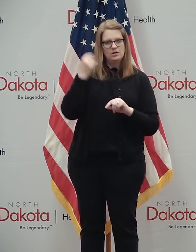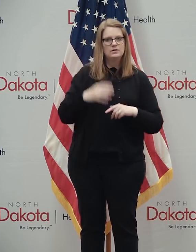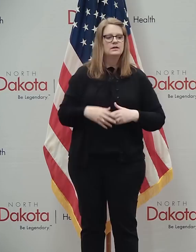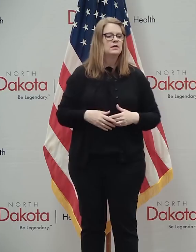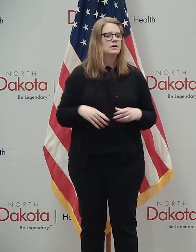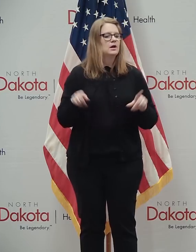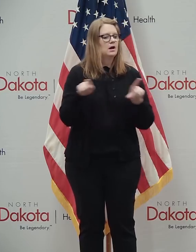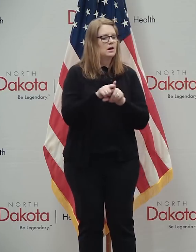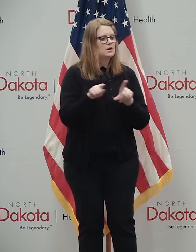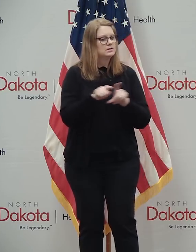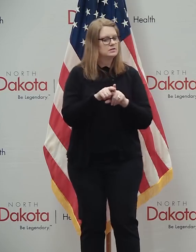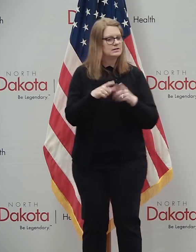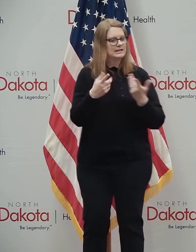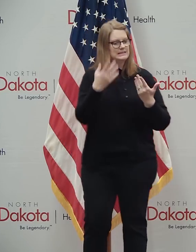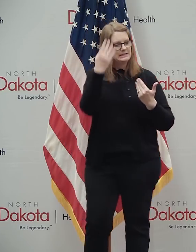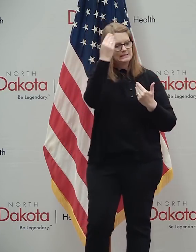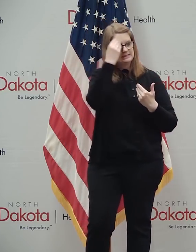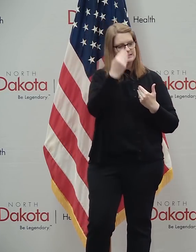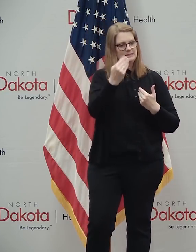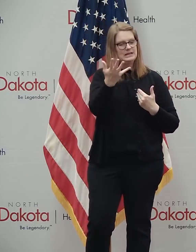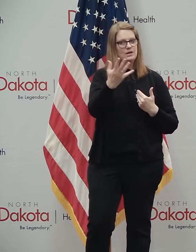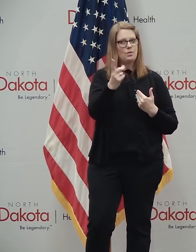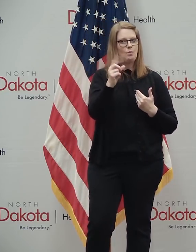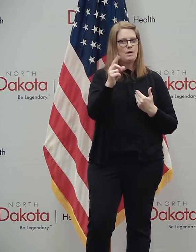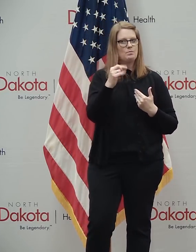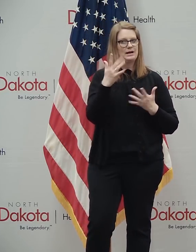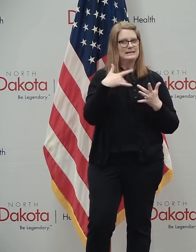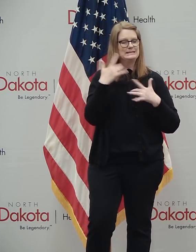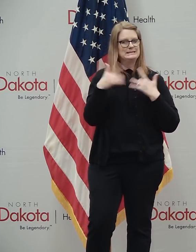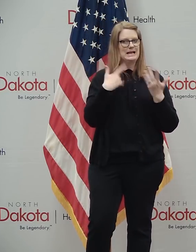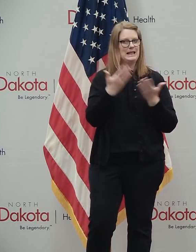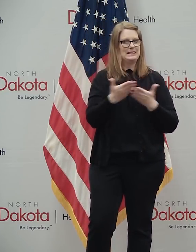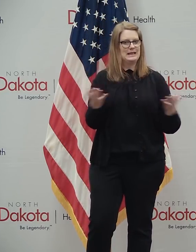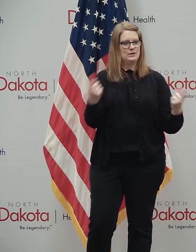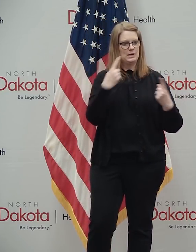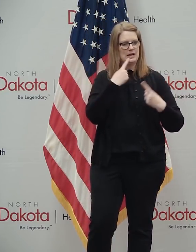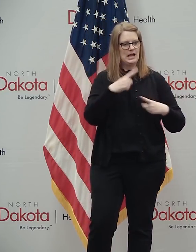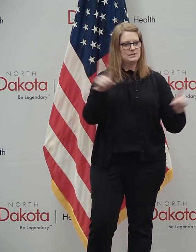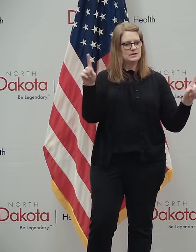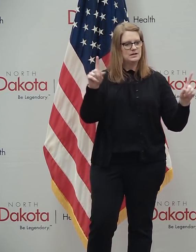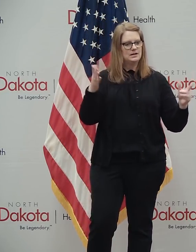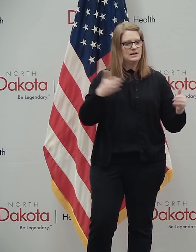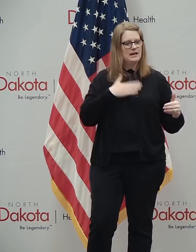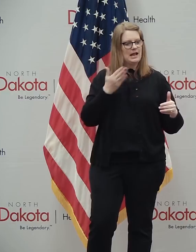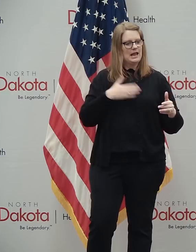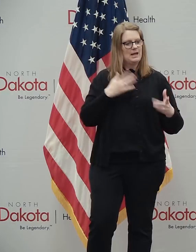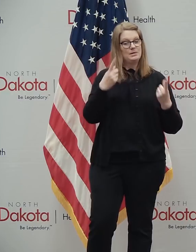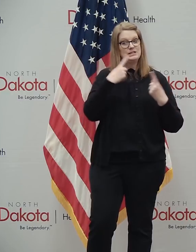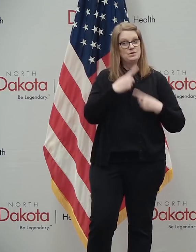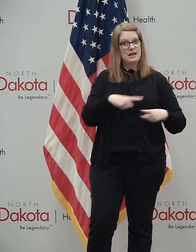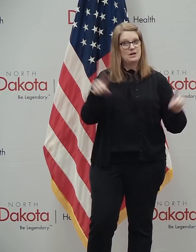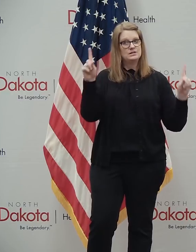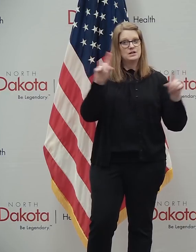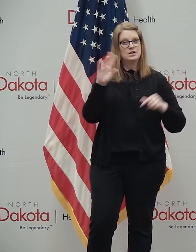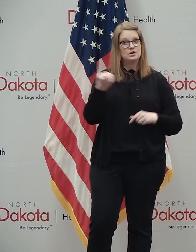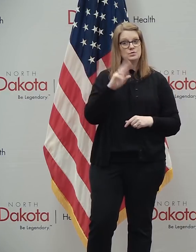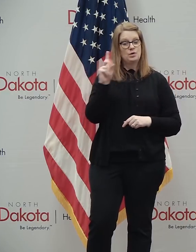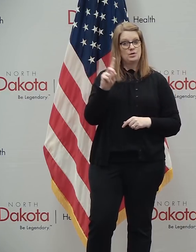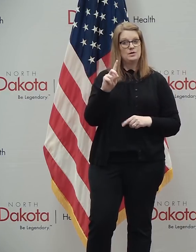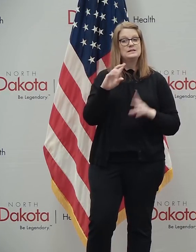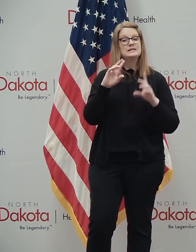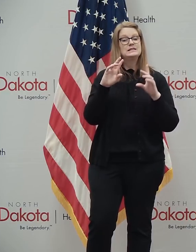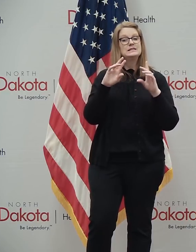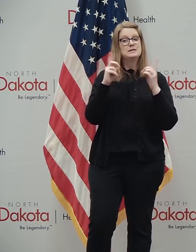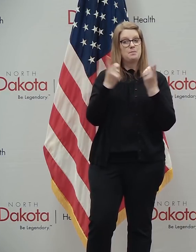today, I'd also like to share one more exciting thing to announce. I'm happy to announce today that the North Dakota Department of